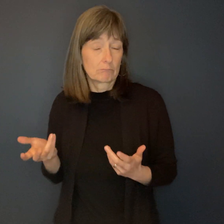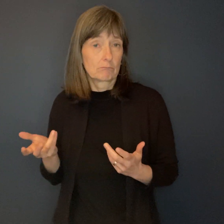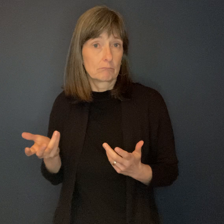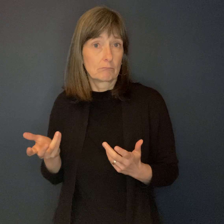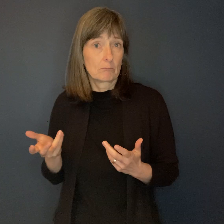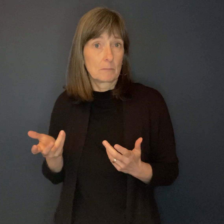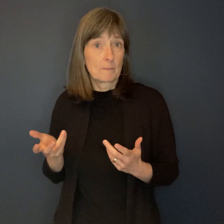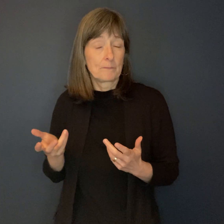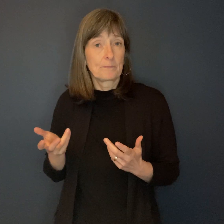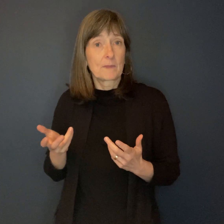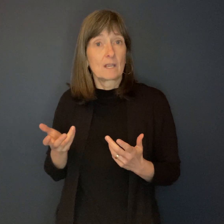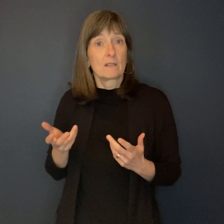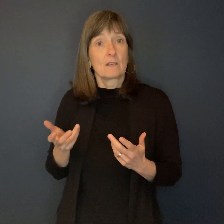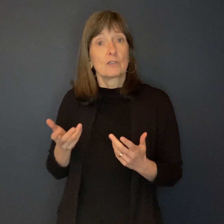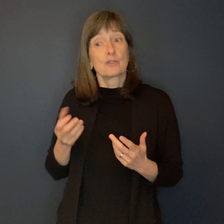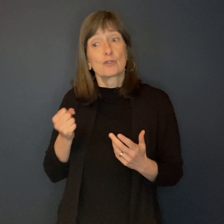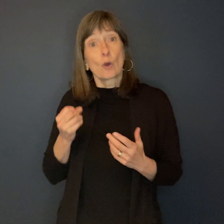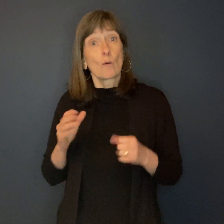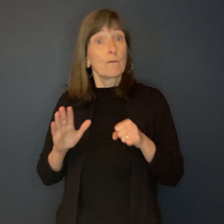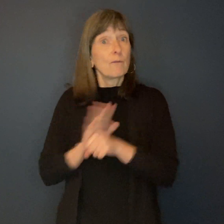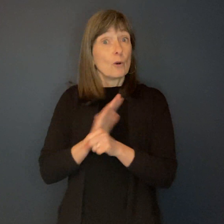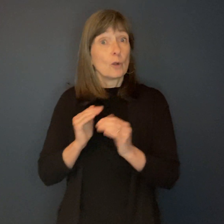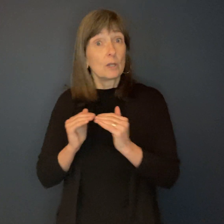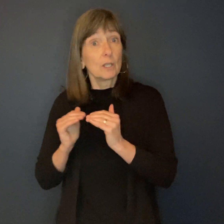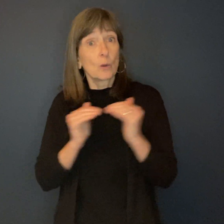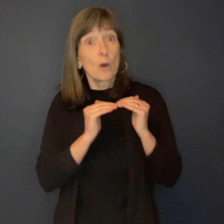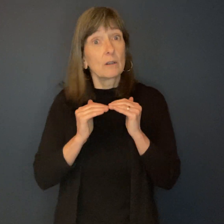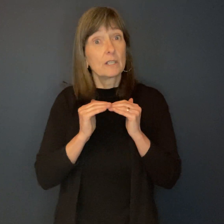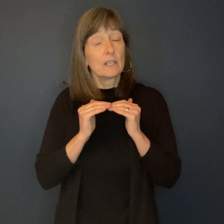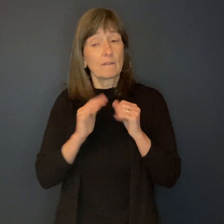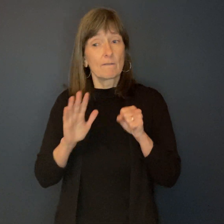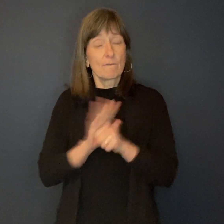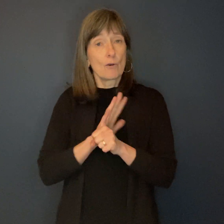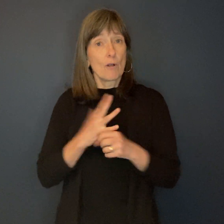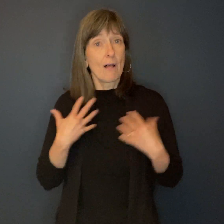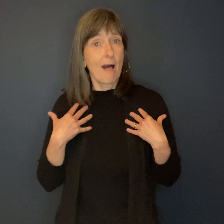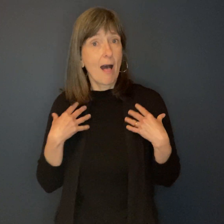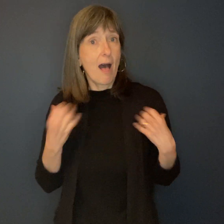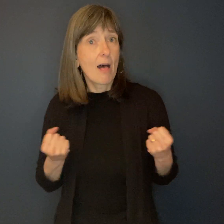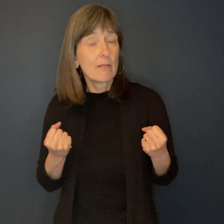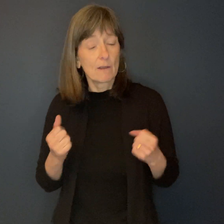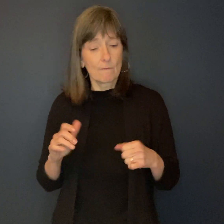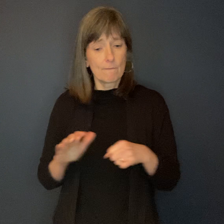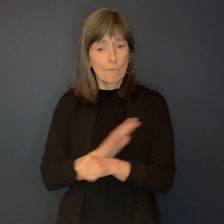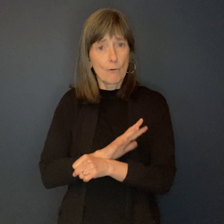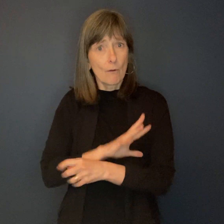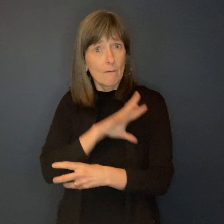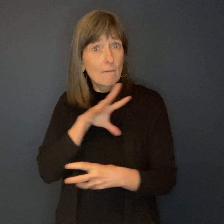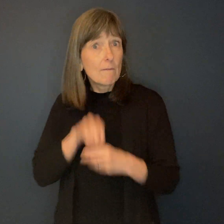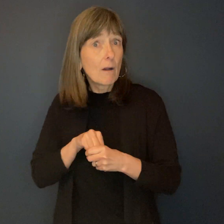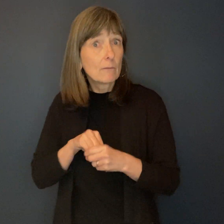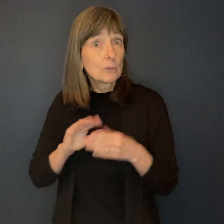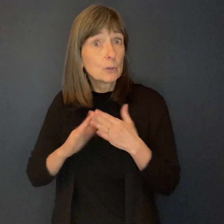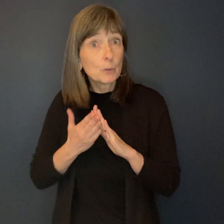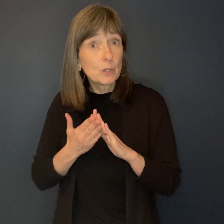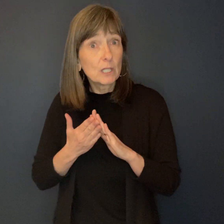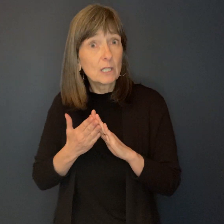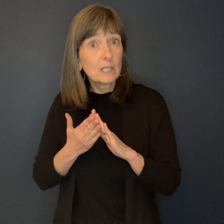and well-being, safety, and security in the community depends upon a lot of players. It